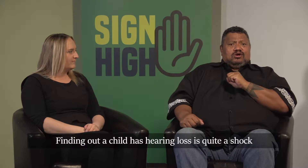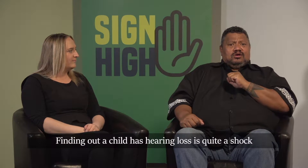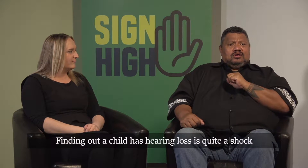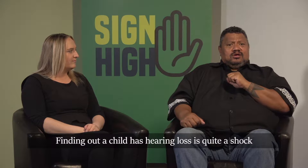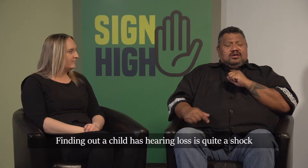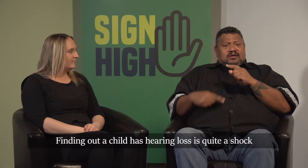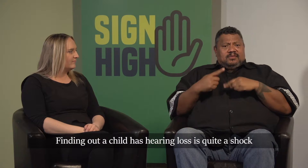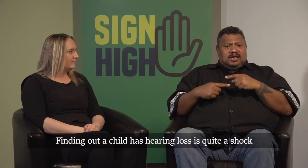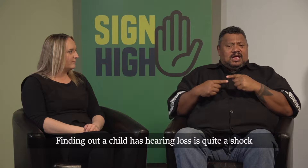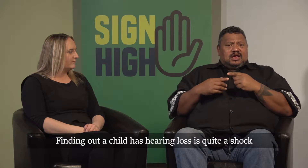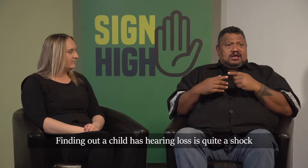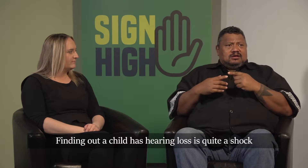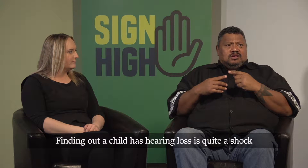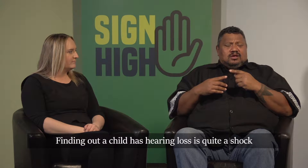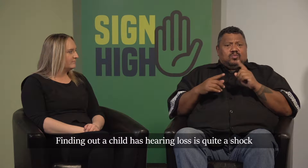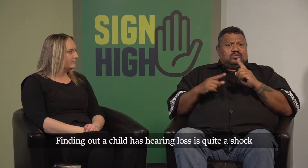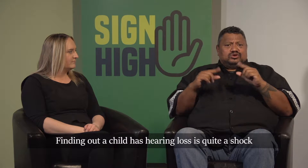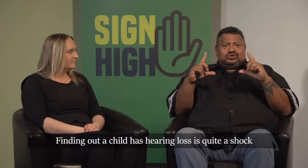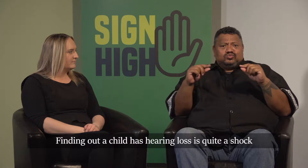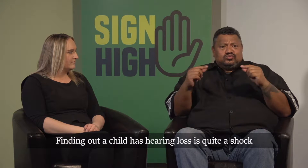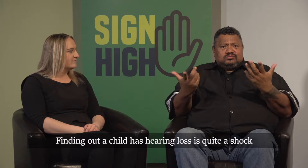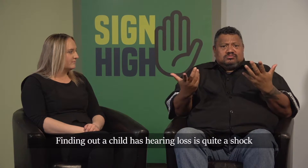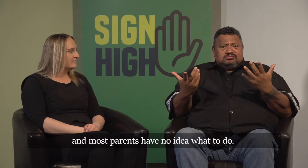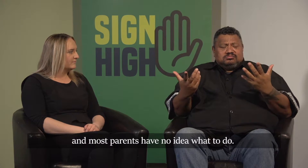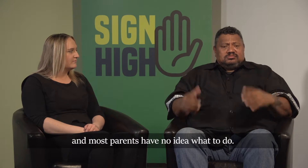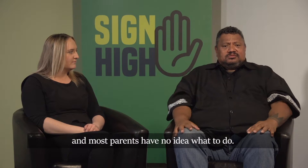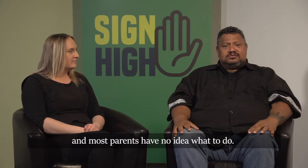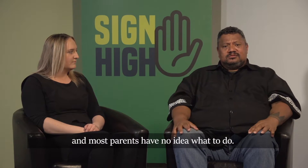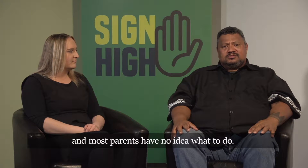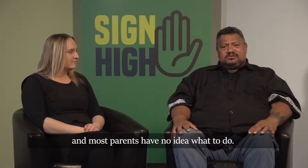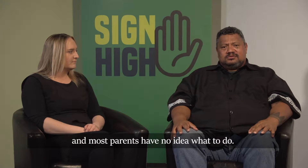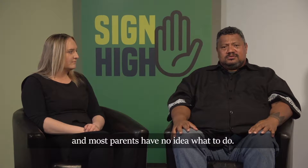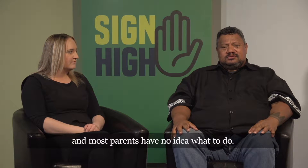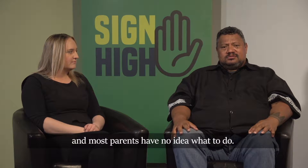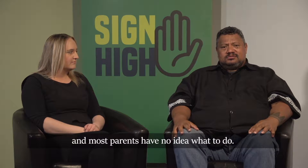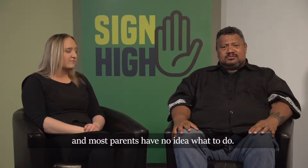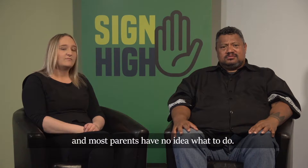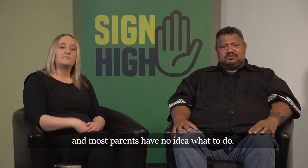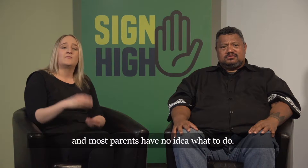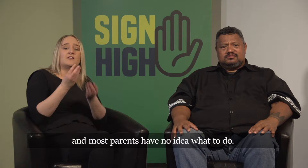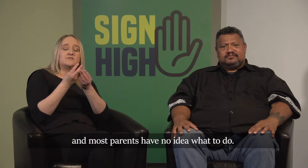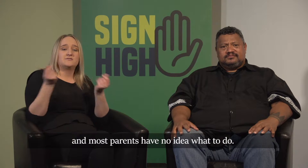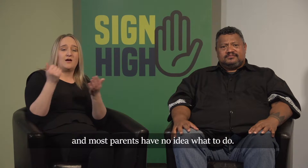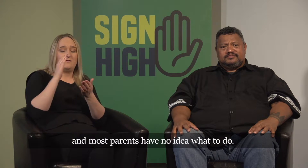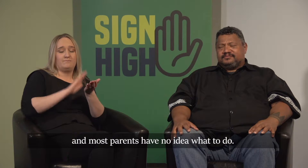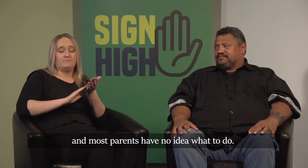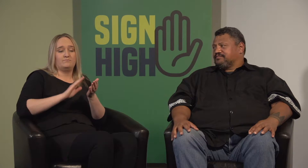Finding out a child has hearing loss is quite a shock, and most parents have no idea of what to do.